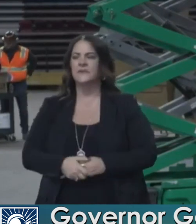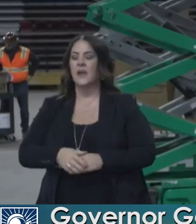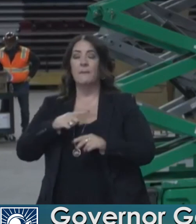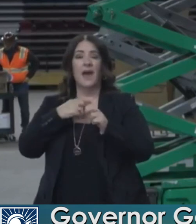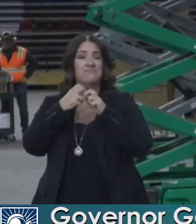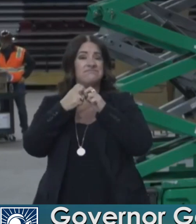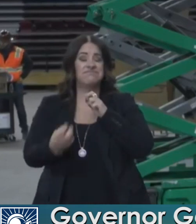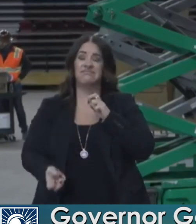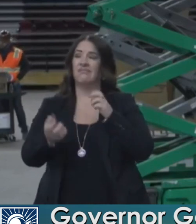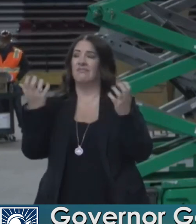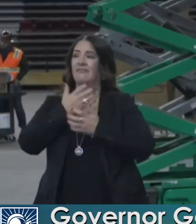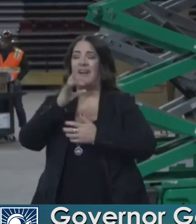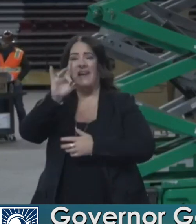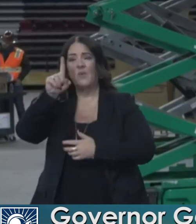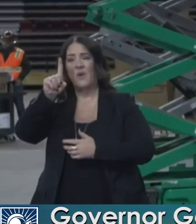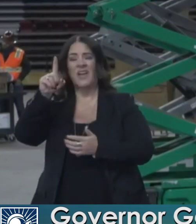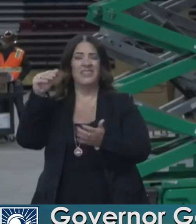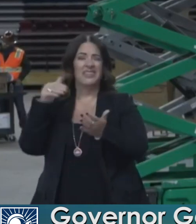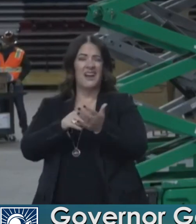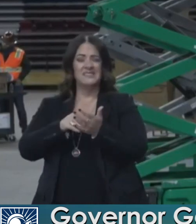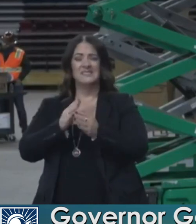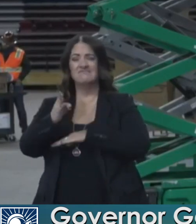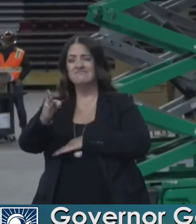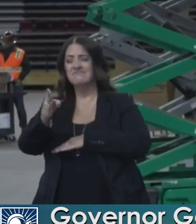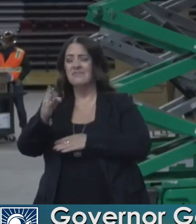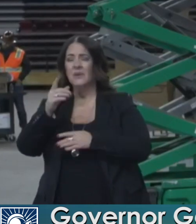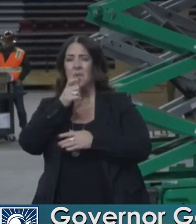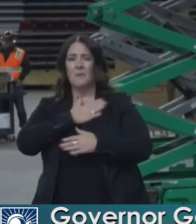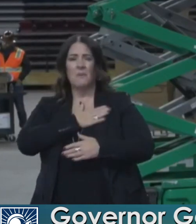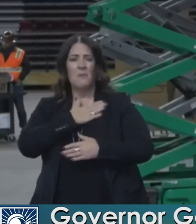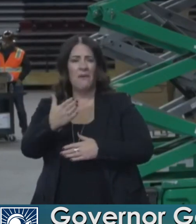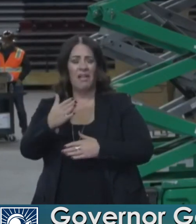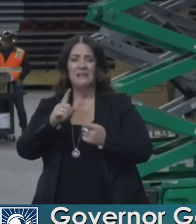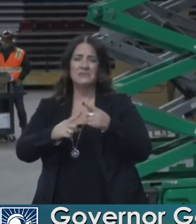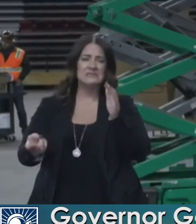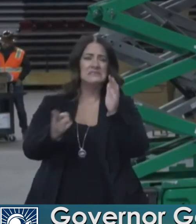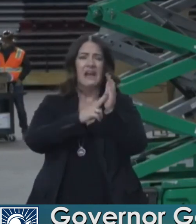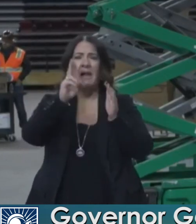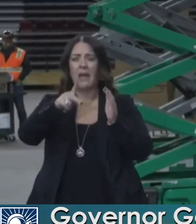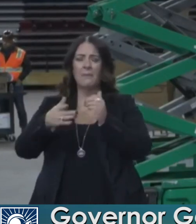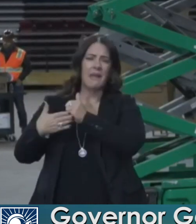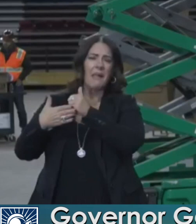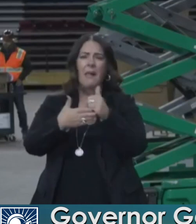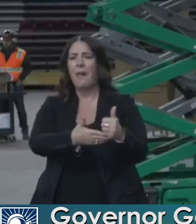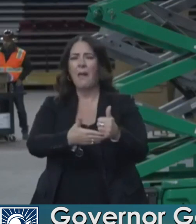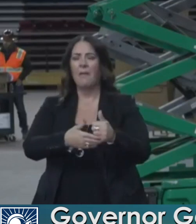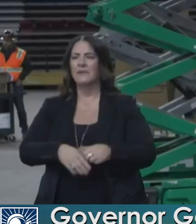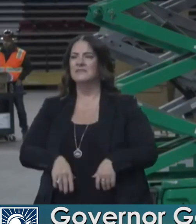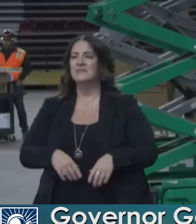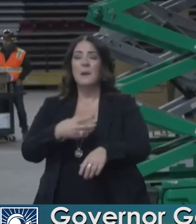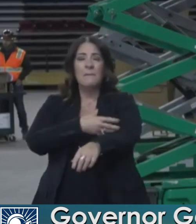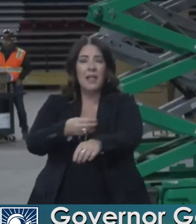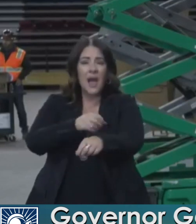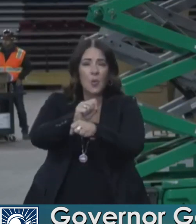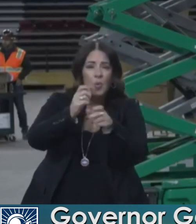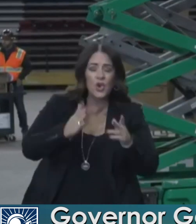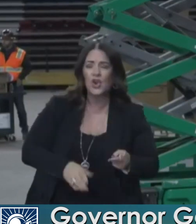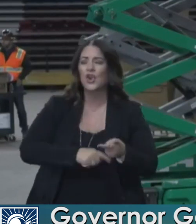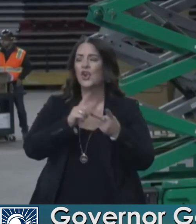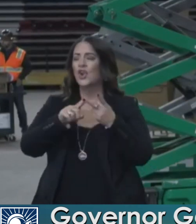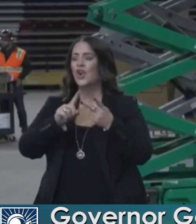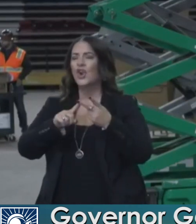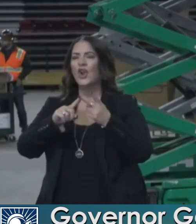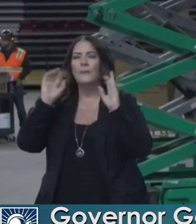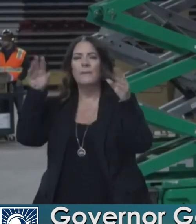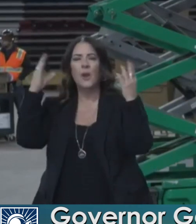number, 80+ thousand people that are willing to meet this moment. Again, these are the phlebotomists, the EMTs, the paramedics, the